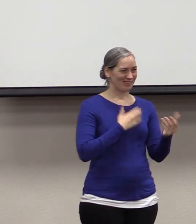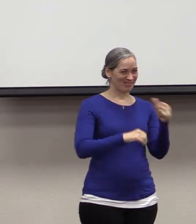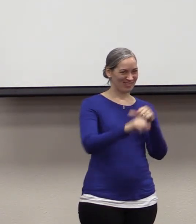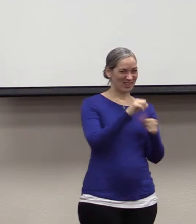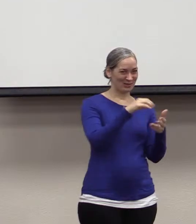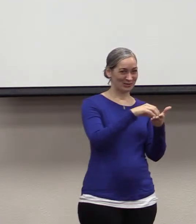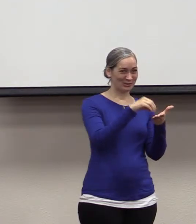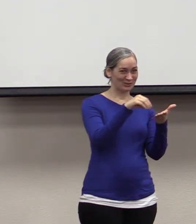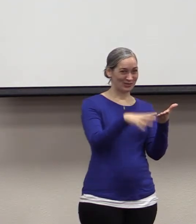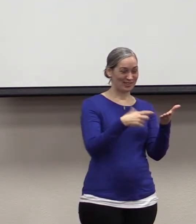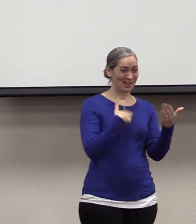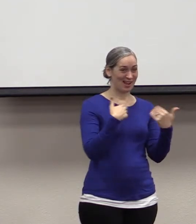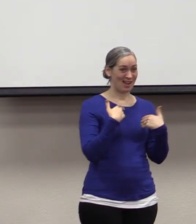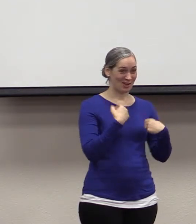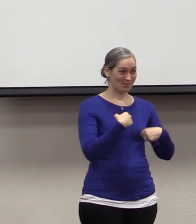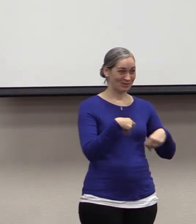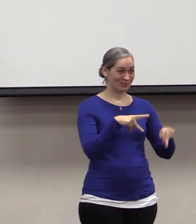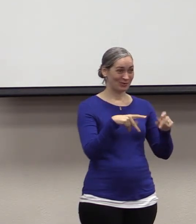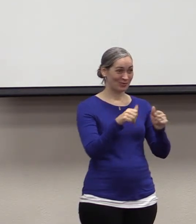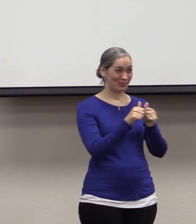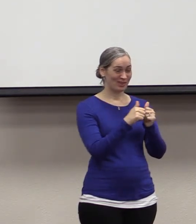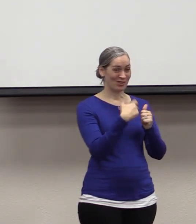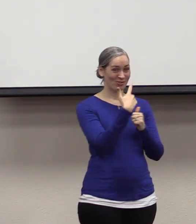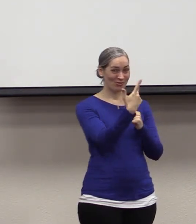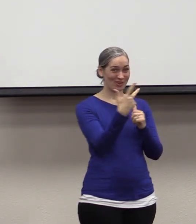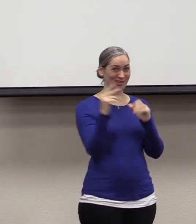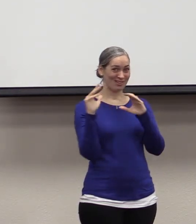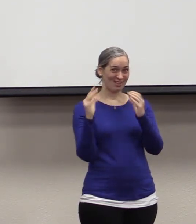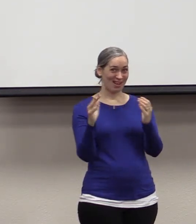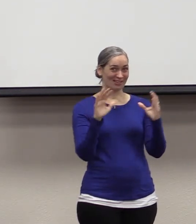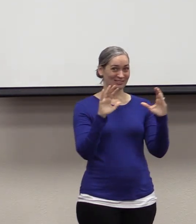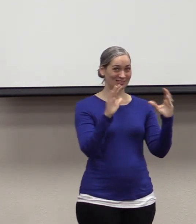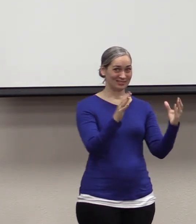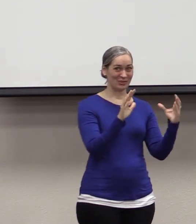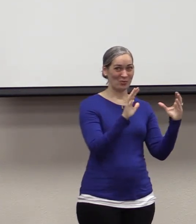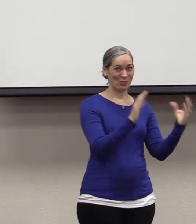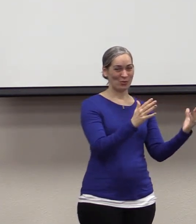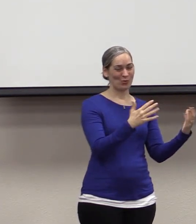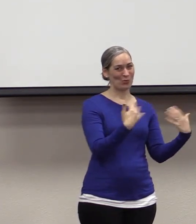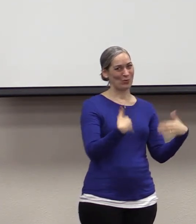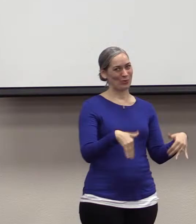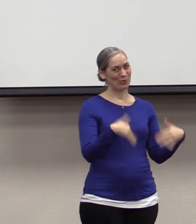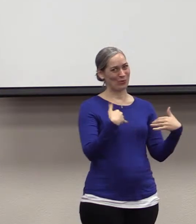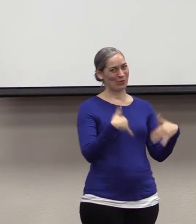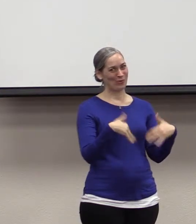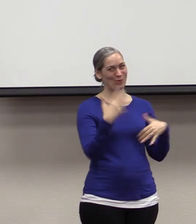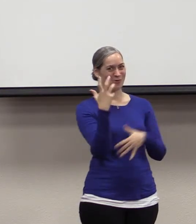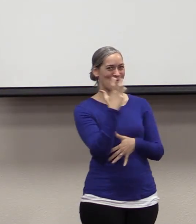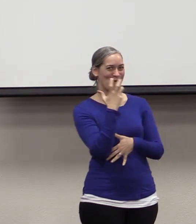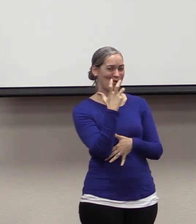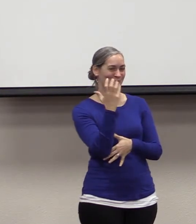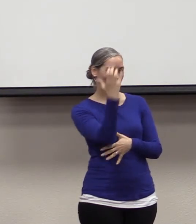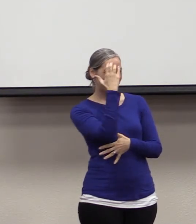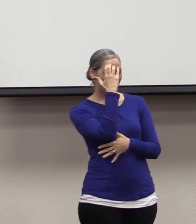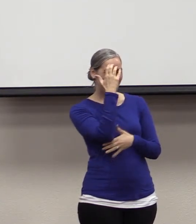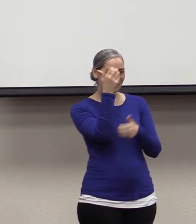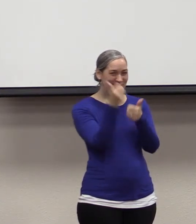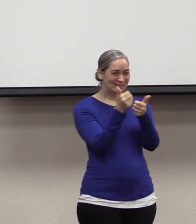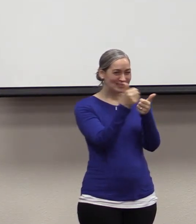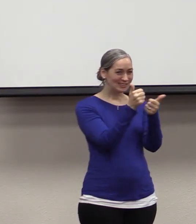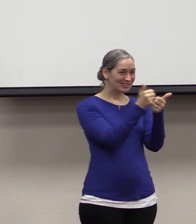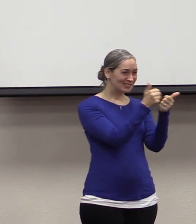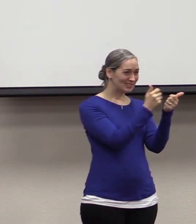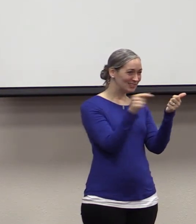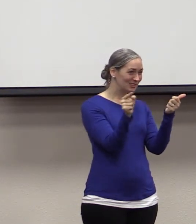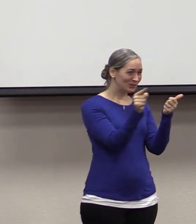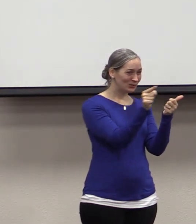the opportunity of being with 3 separate classes, and it has been so amazing to get to know each and every one of you, and I